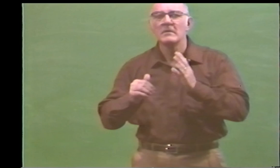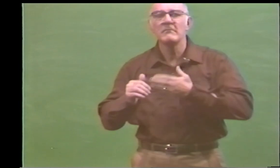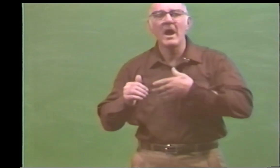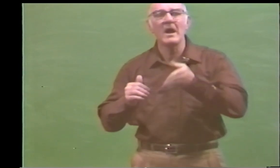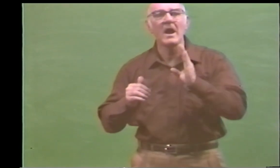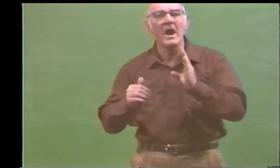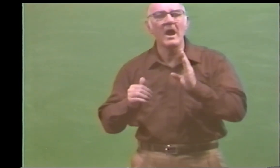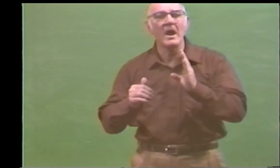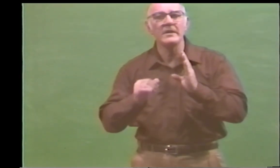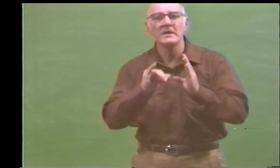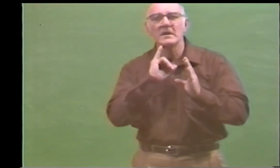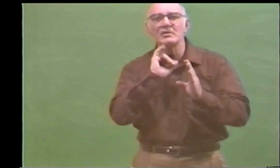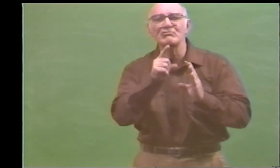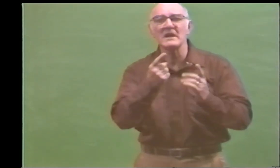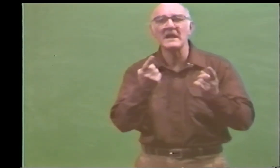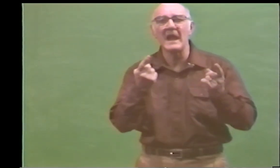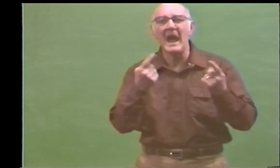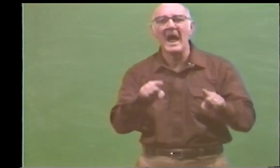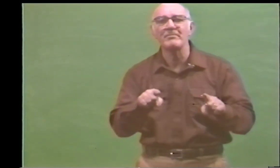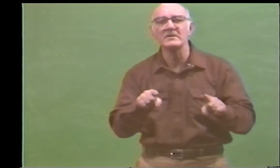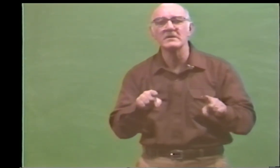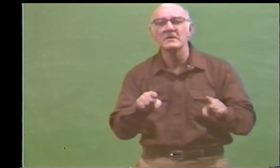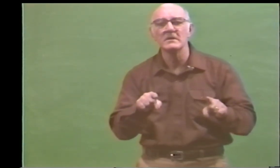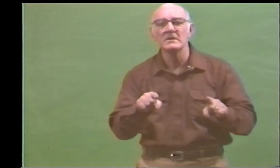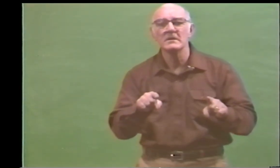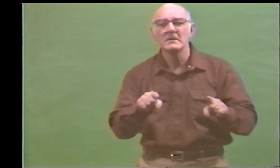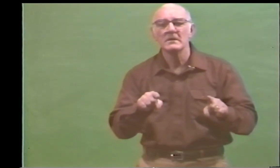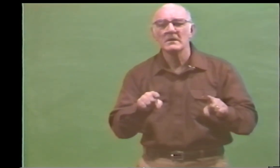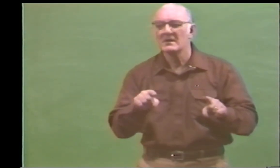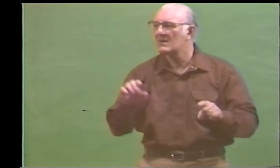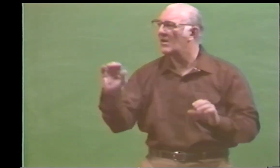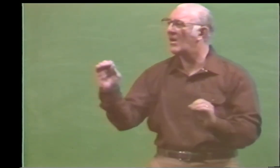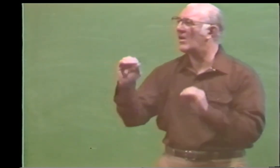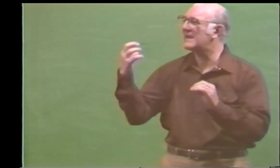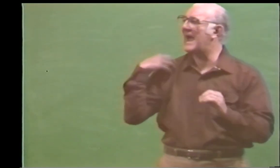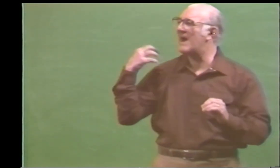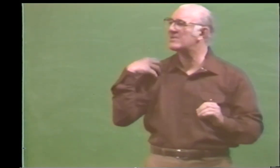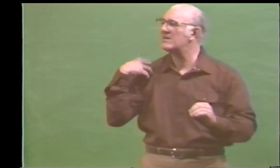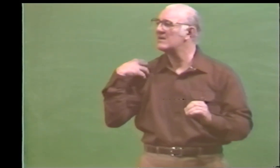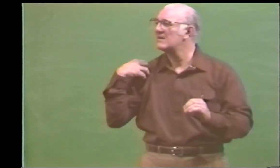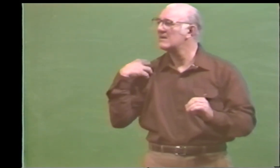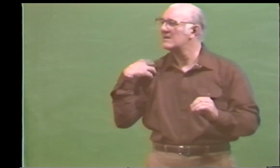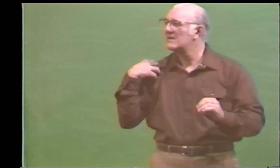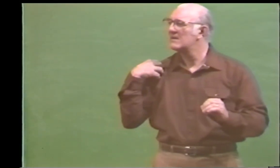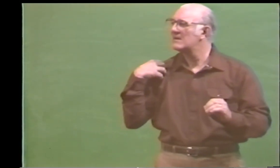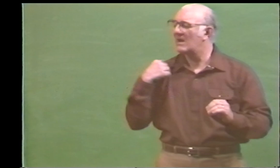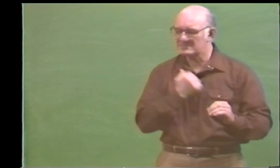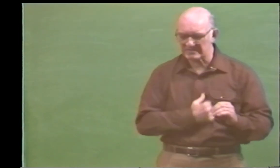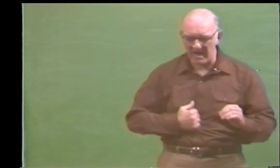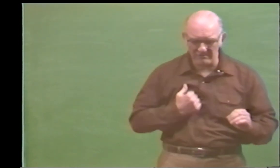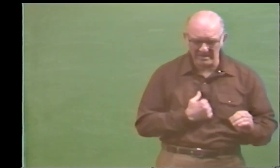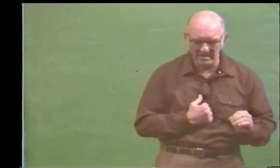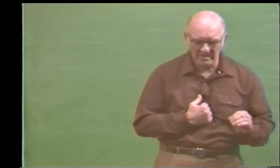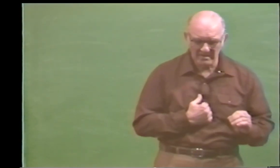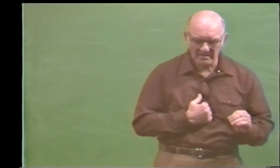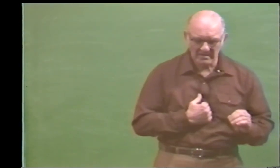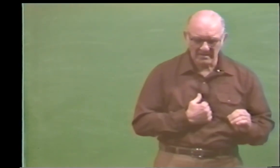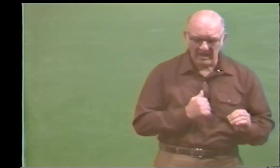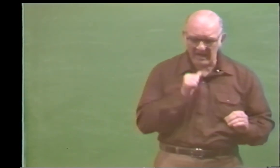My God, it really happened. Oh, Captain, I'm sorry. I